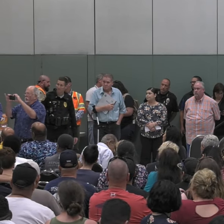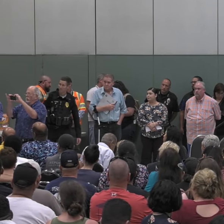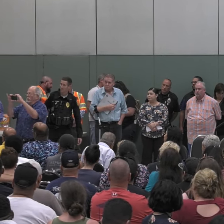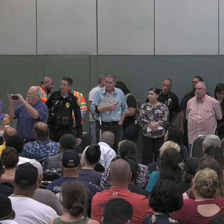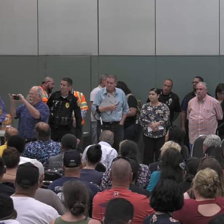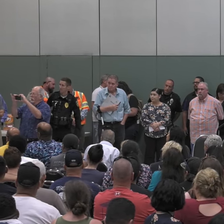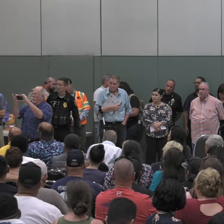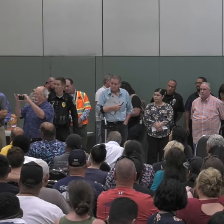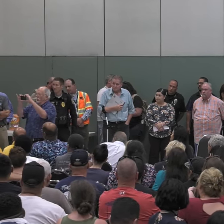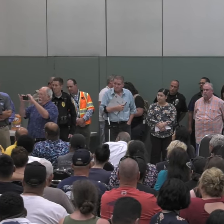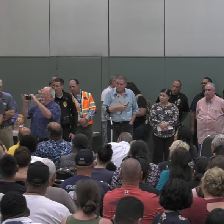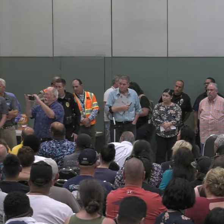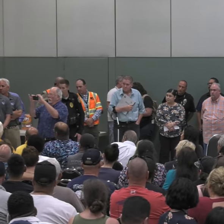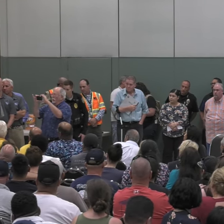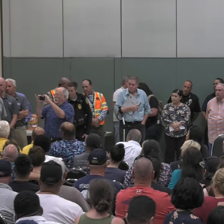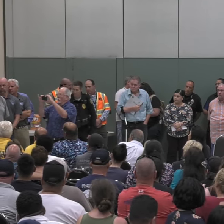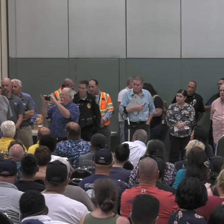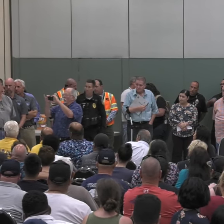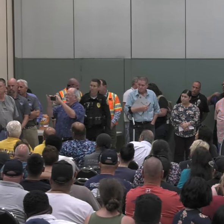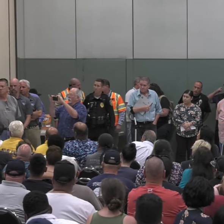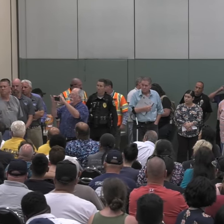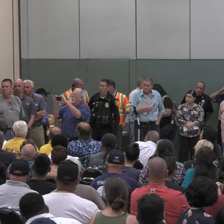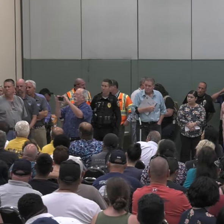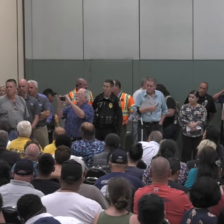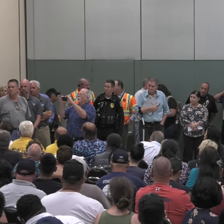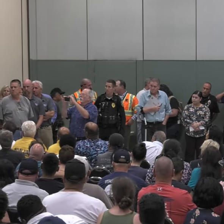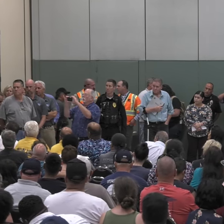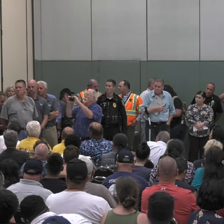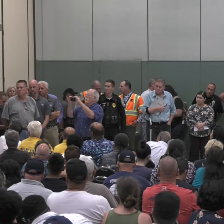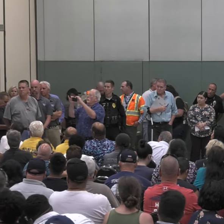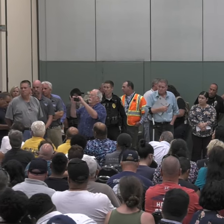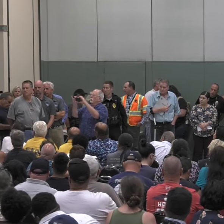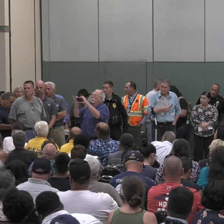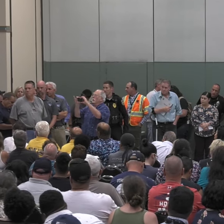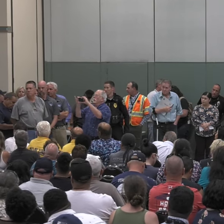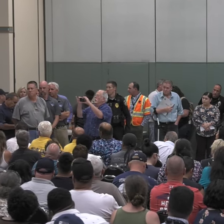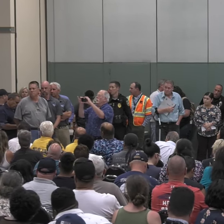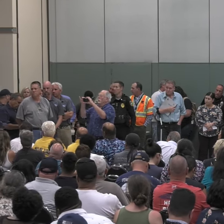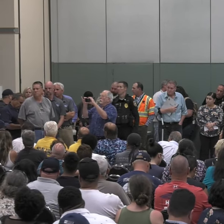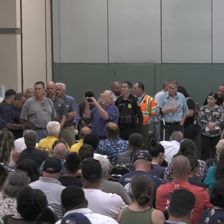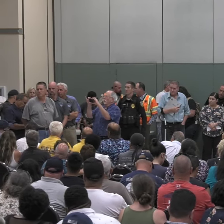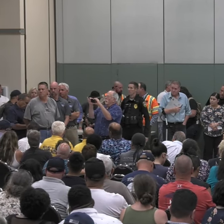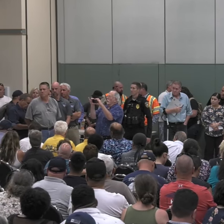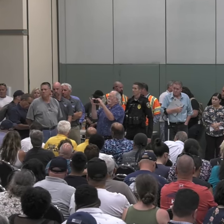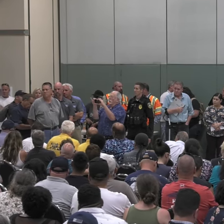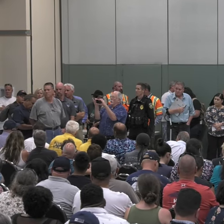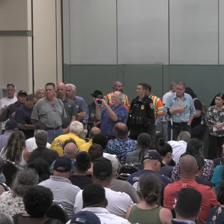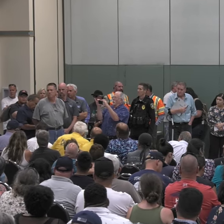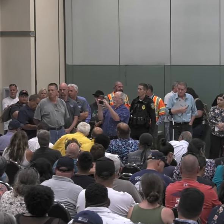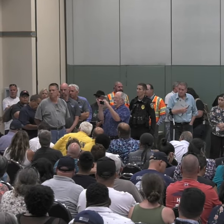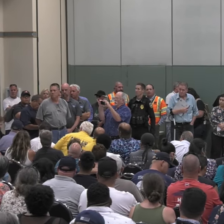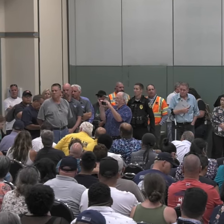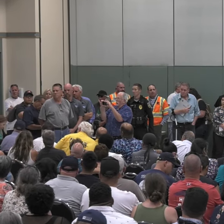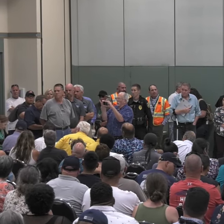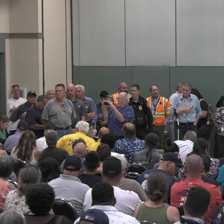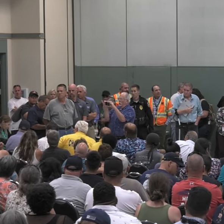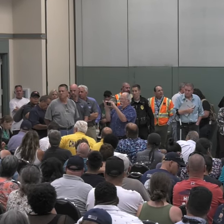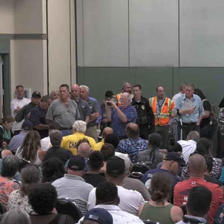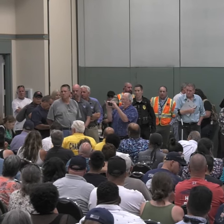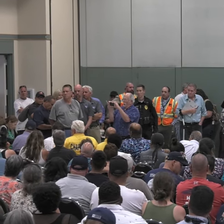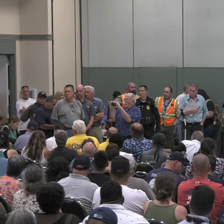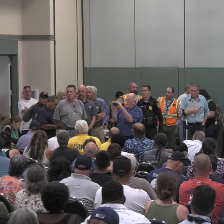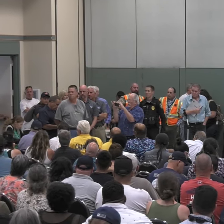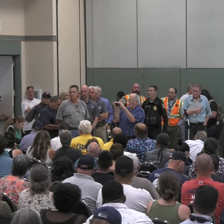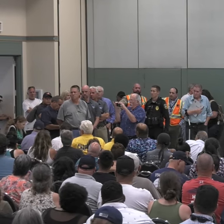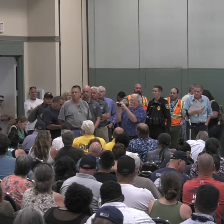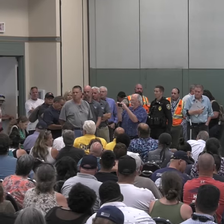I'm a manufactured home park owner and a dealer, and I was going through the parks, and there are quite a few homes on the ground that are